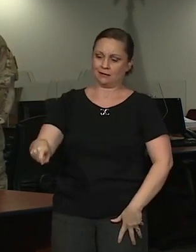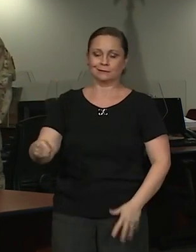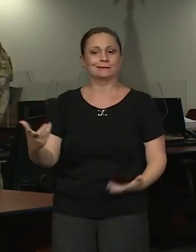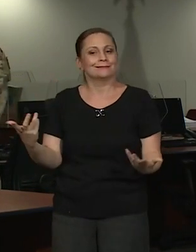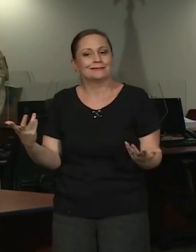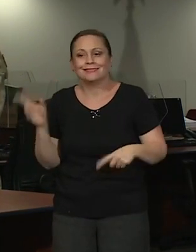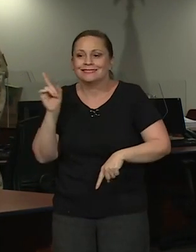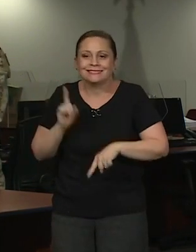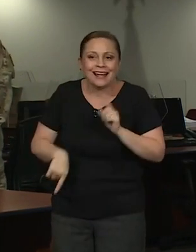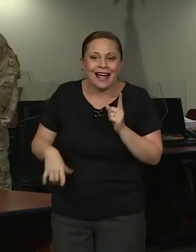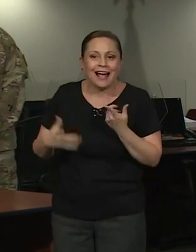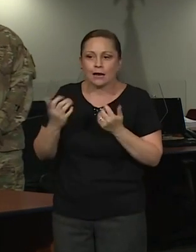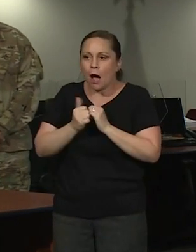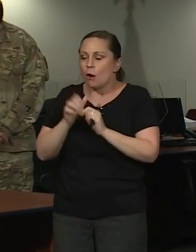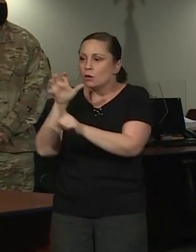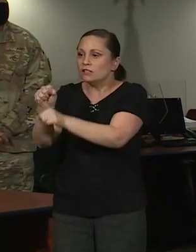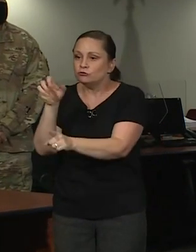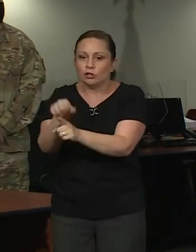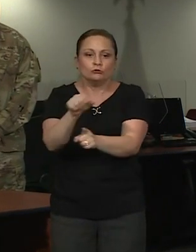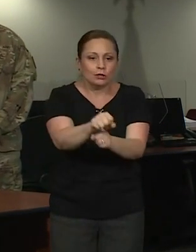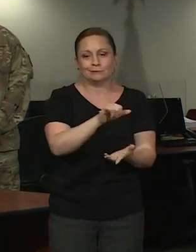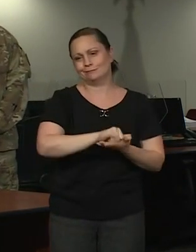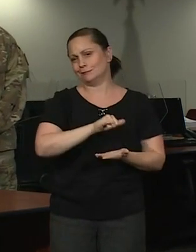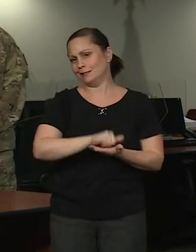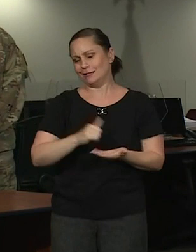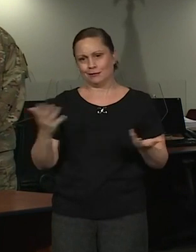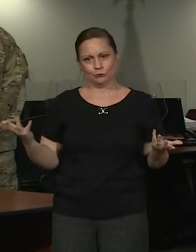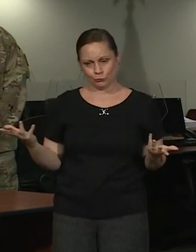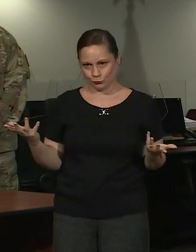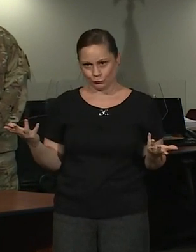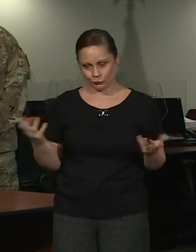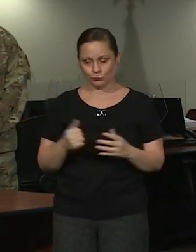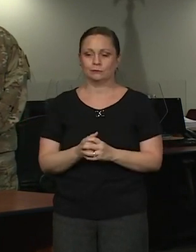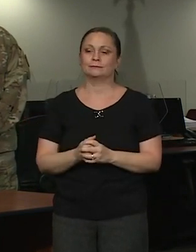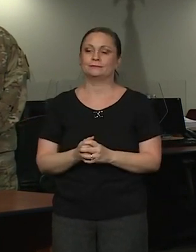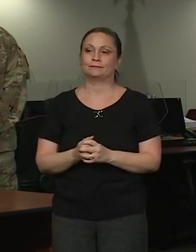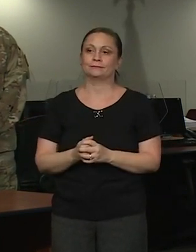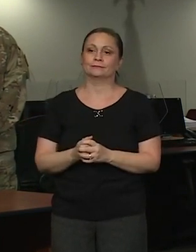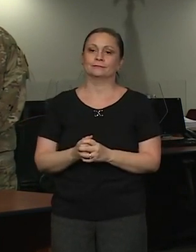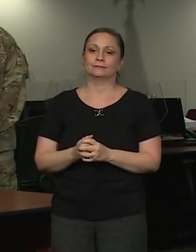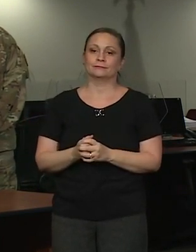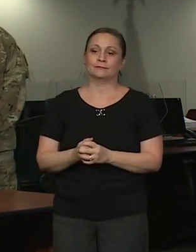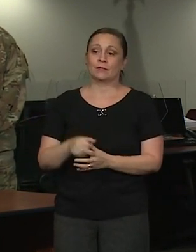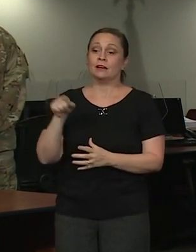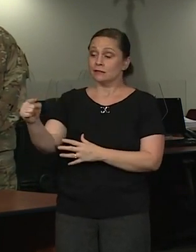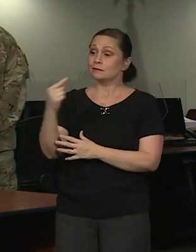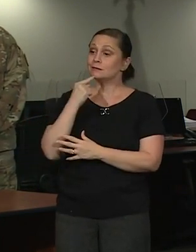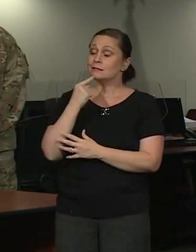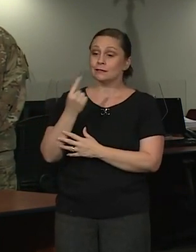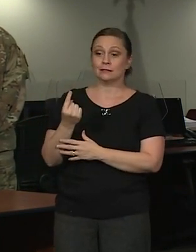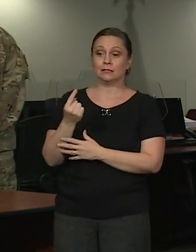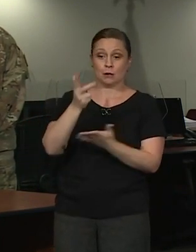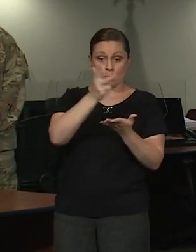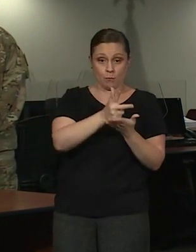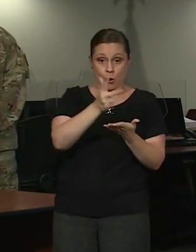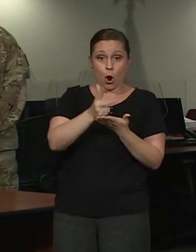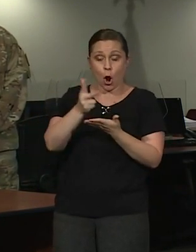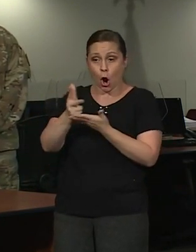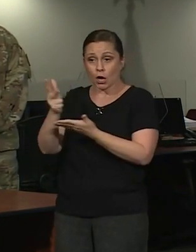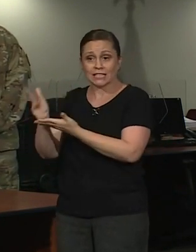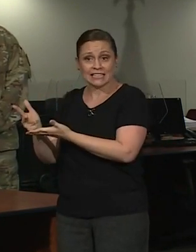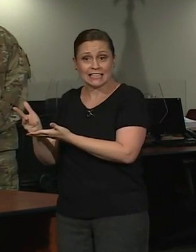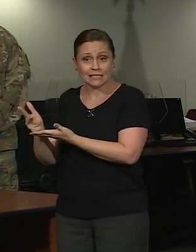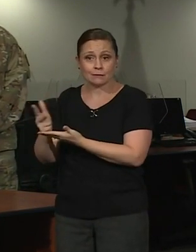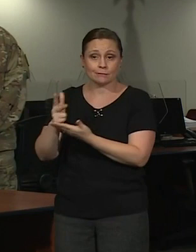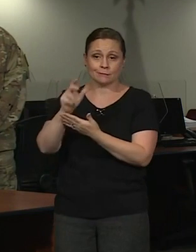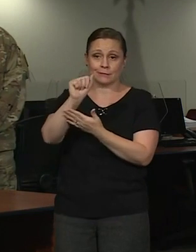is going to be, I think they said that the parking attendants and other city employees would be doing the enforcing,